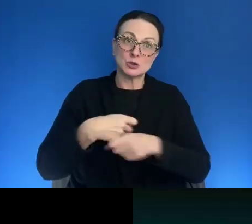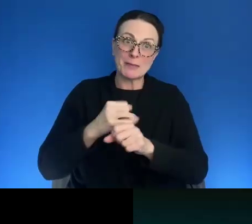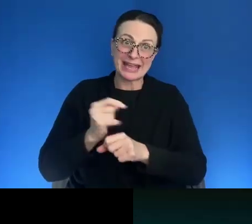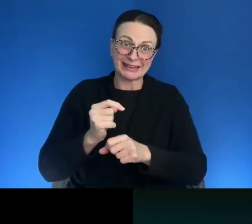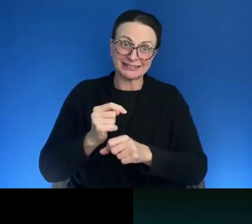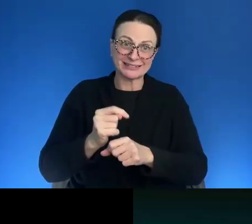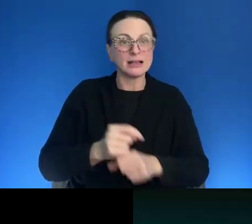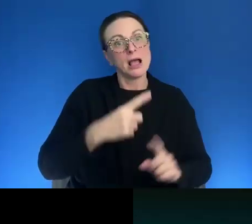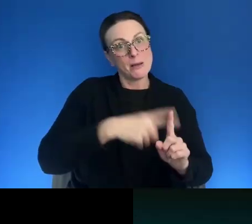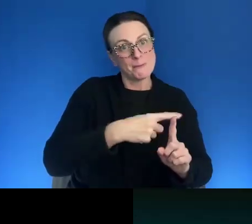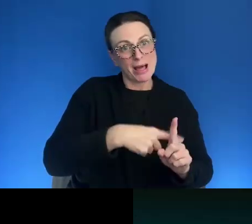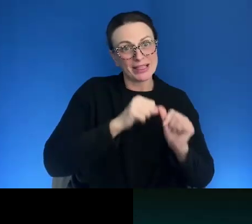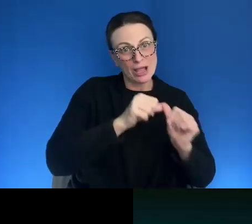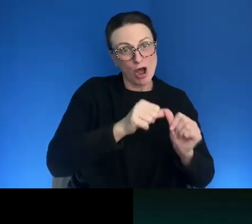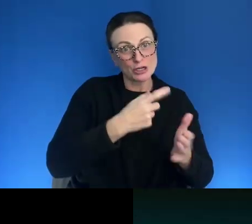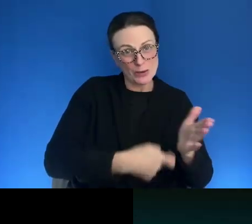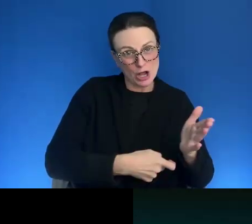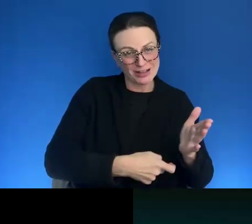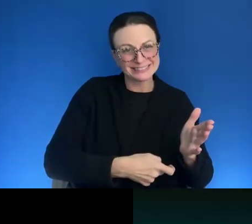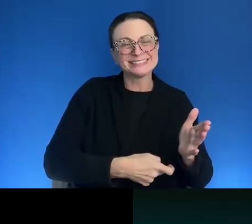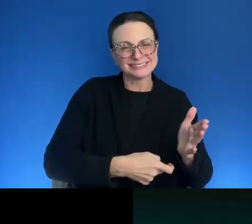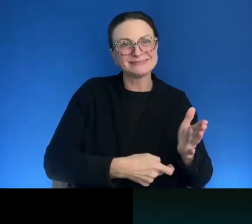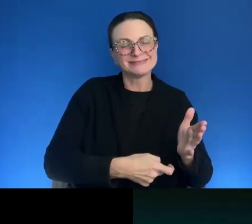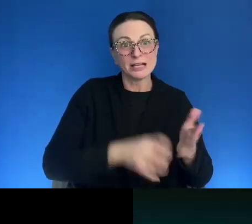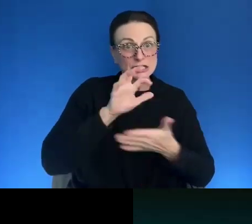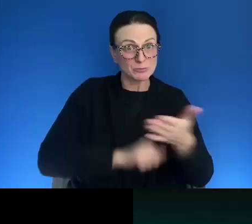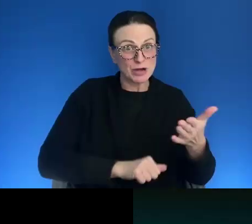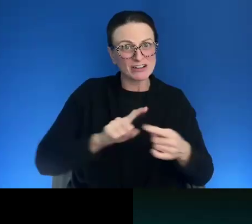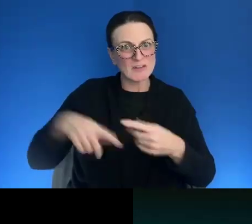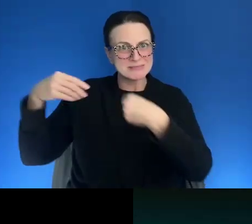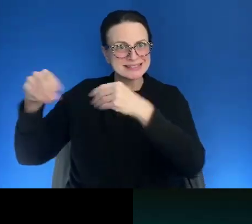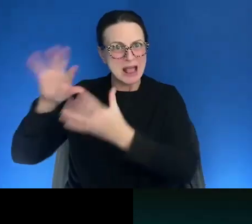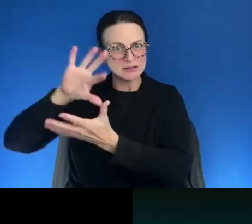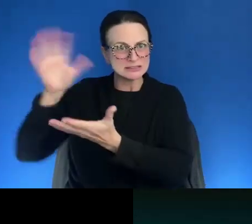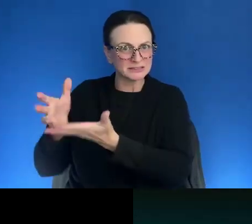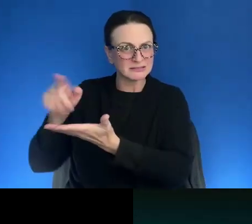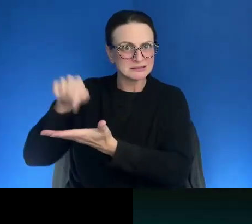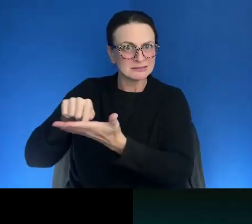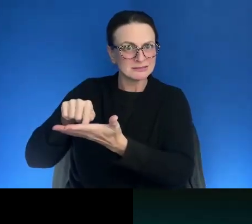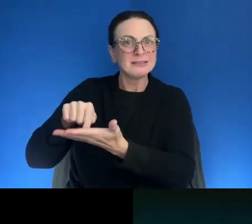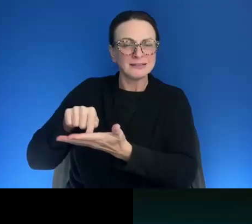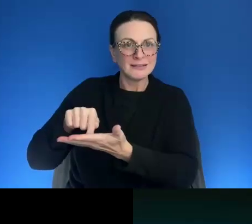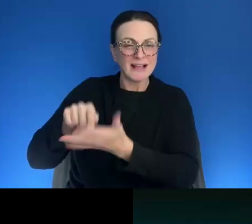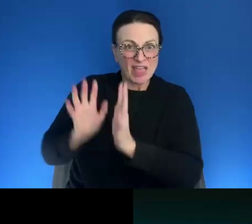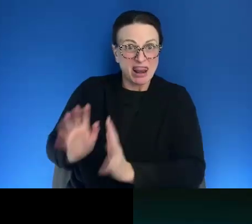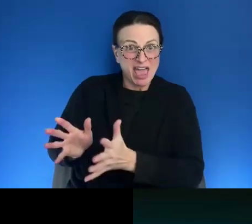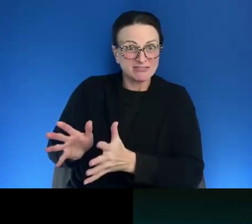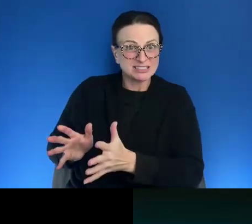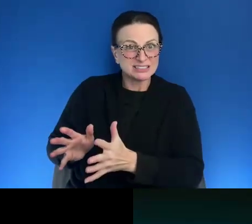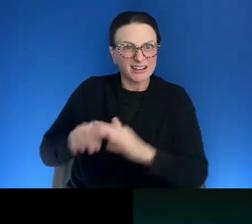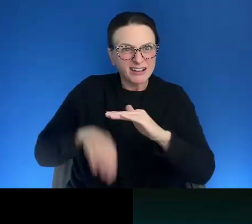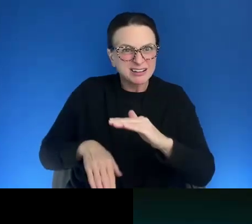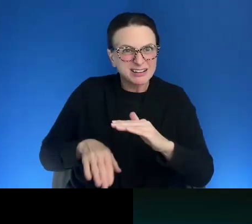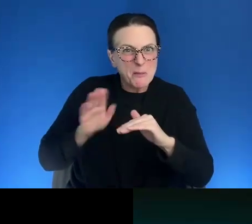with. Here's your monthly and ongoing costs subtracted from what we say your sales are going to be. And you're making less than